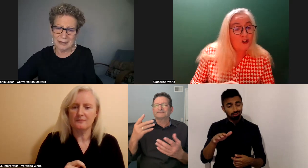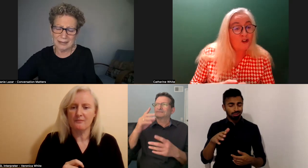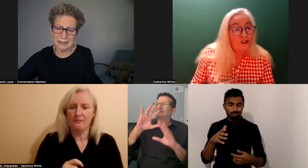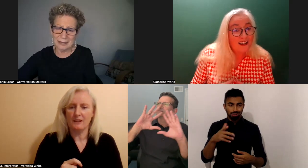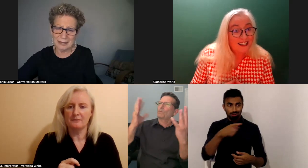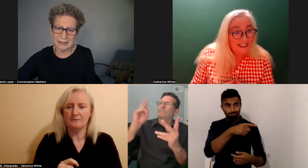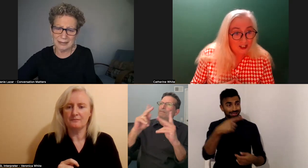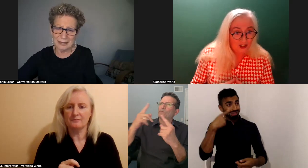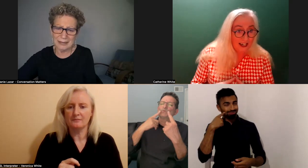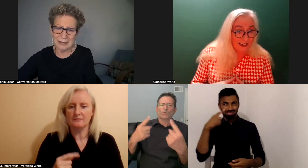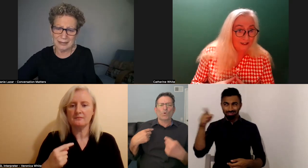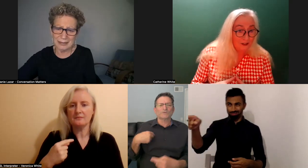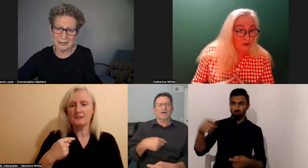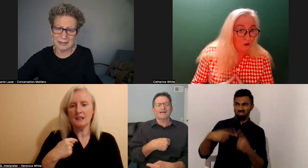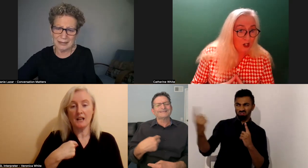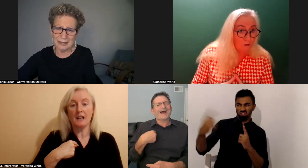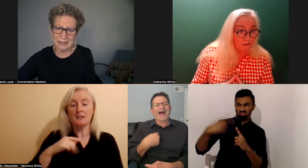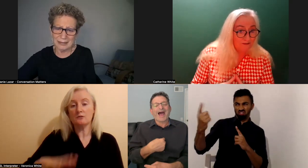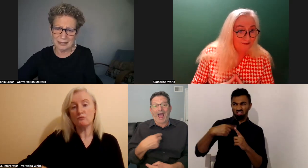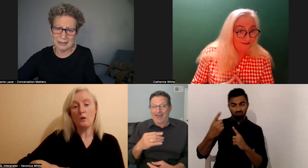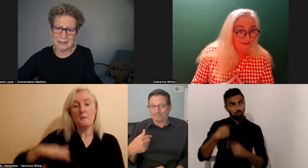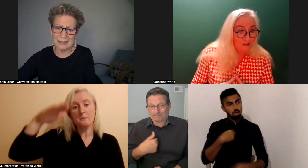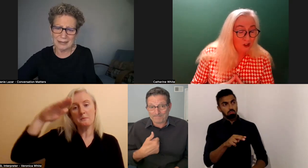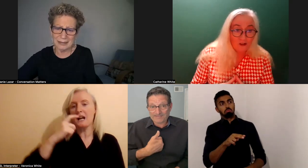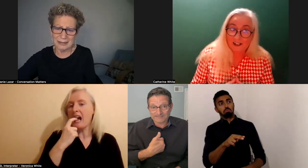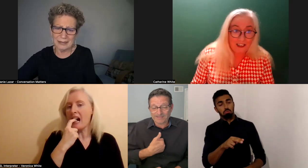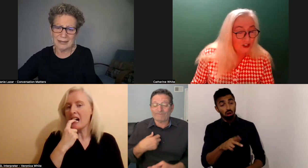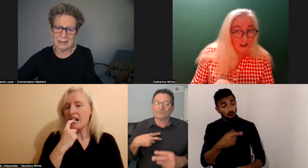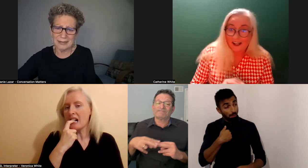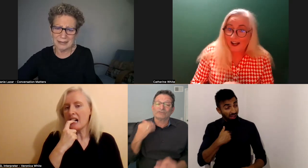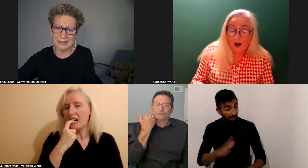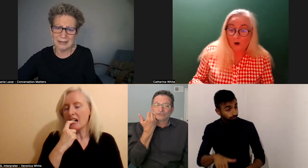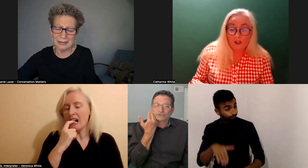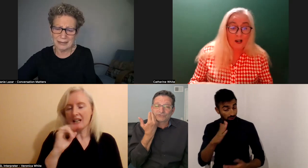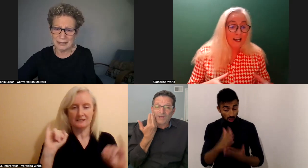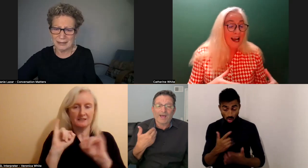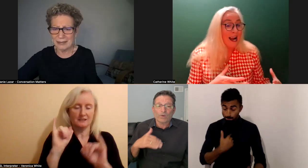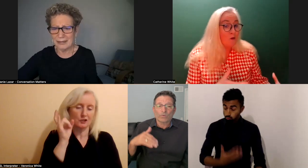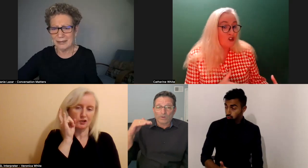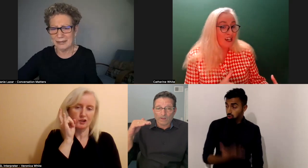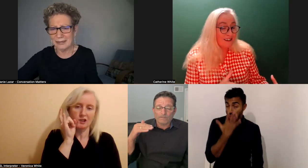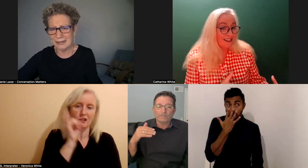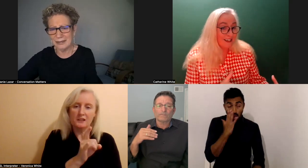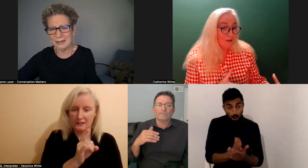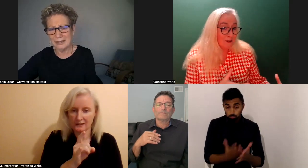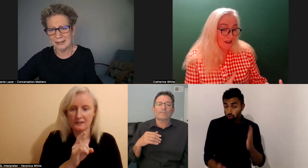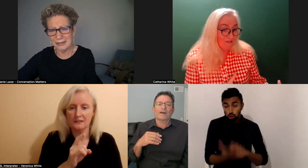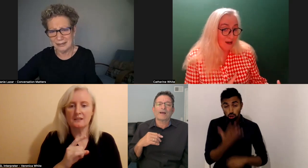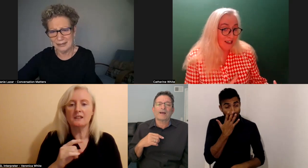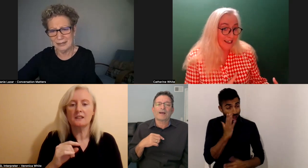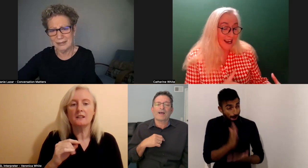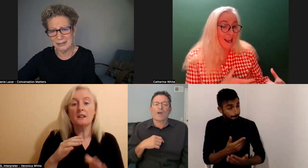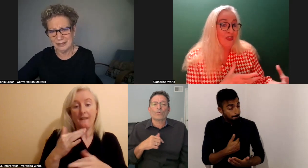was chronically shy growing up, chronically shy, always quiet. I was chatty with